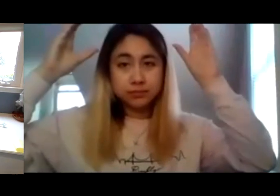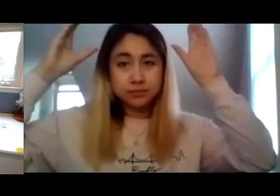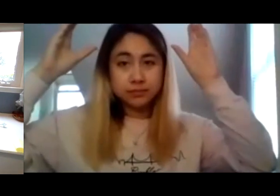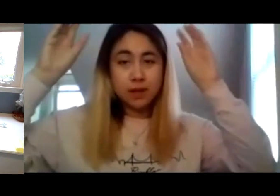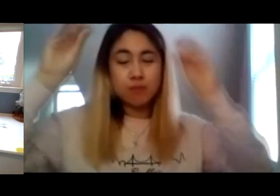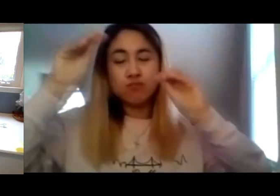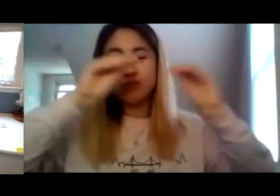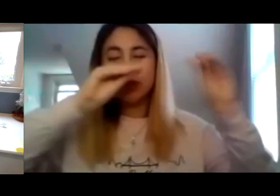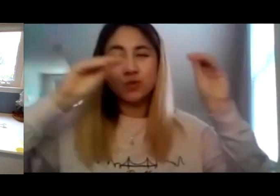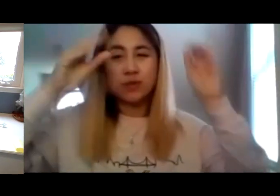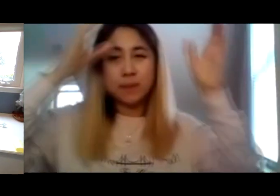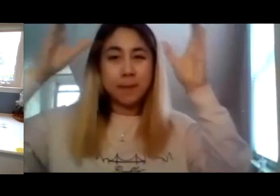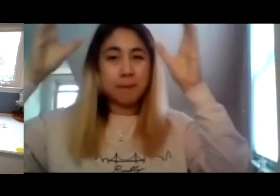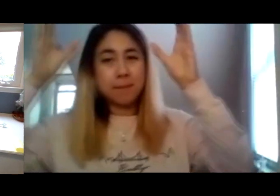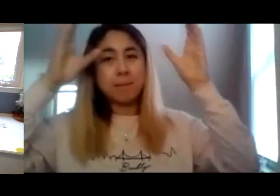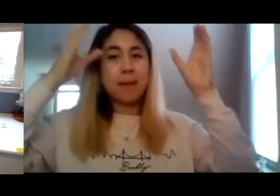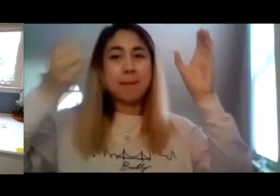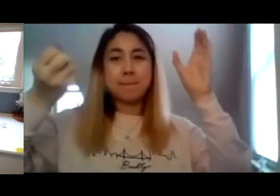see if we can get it